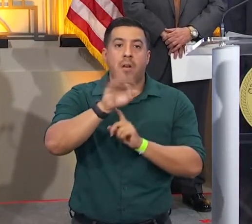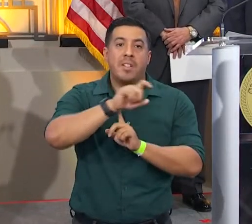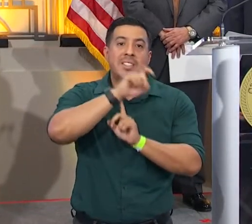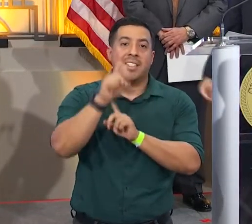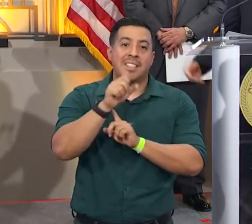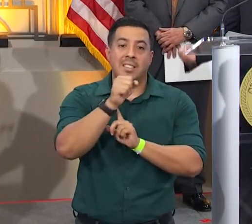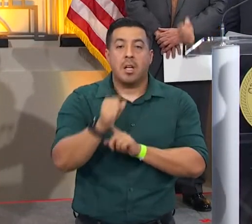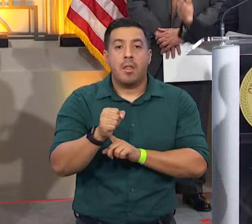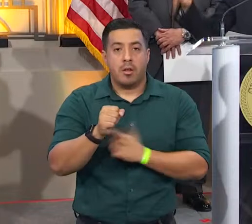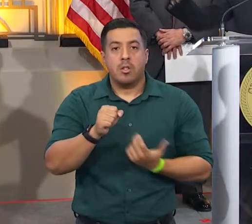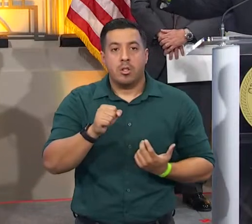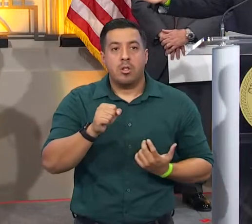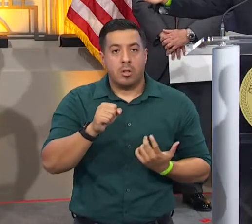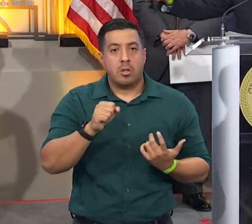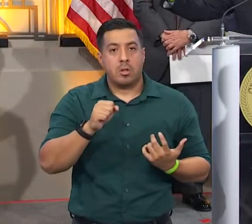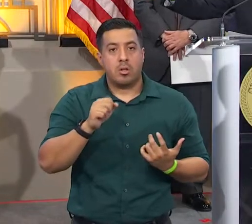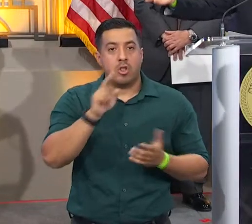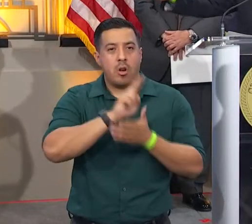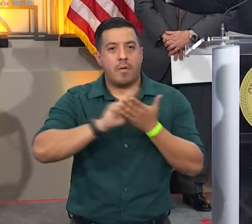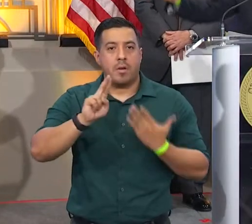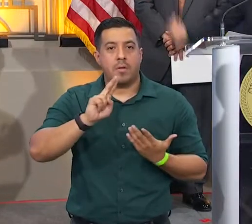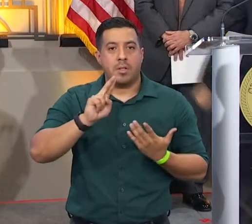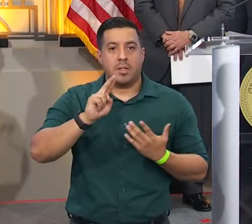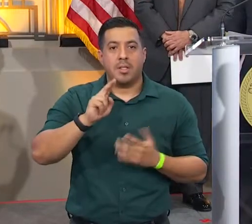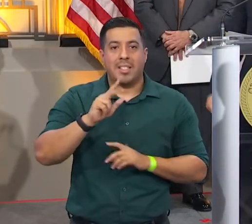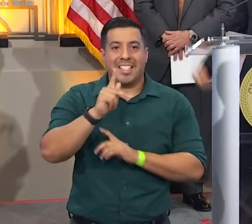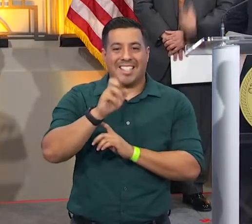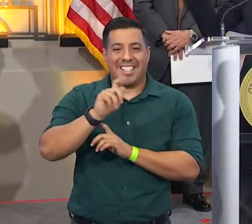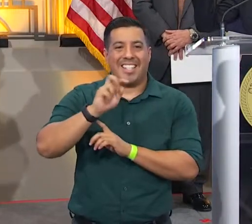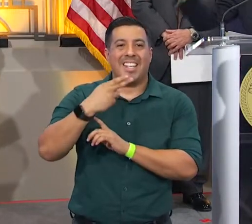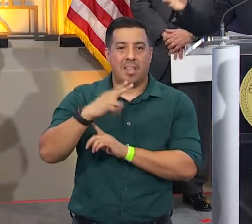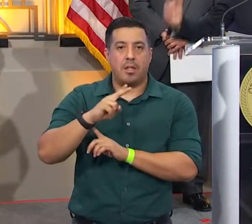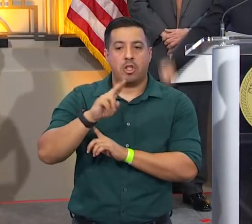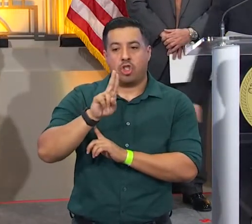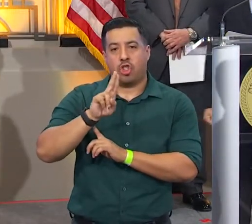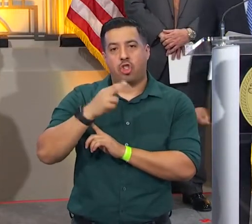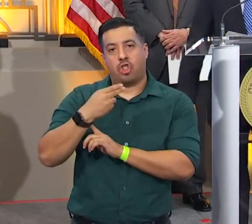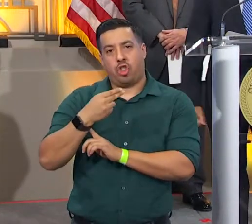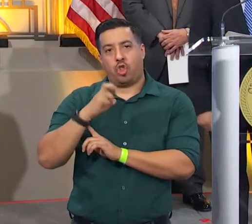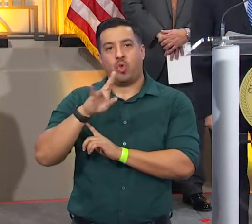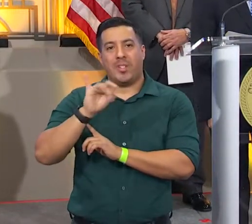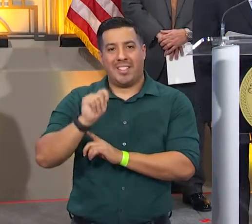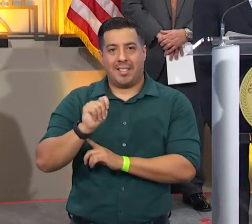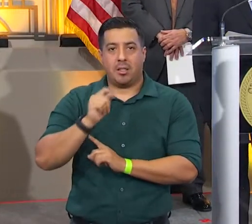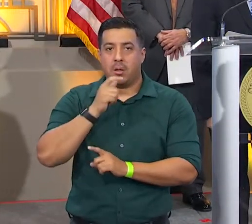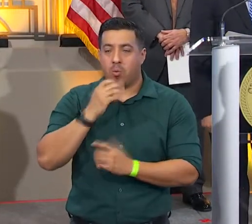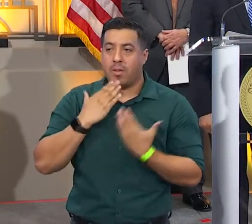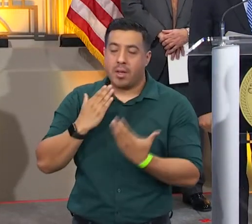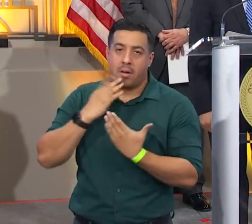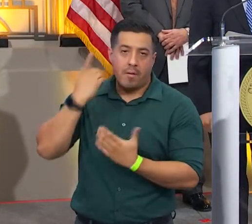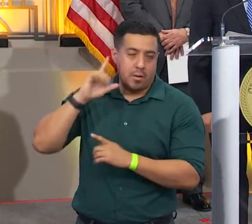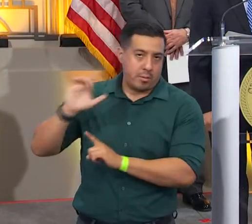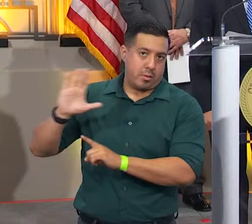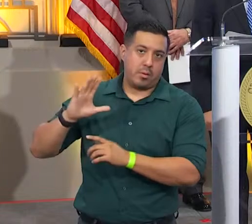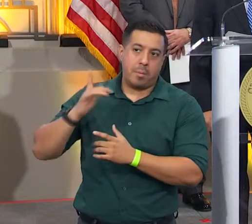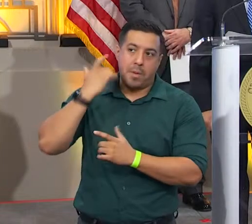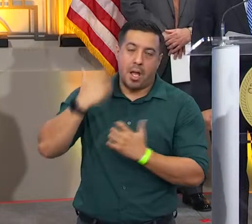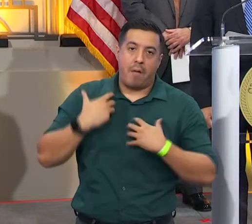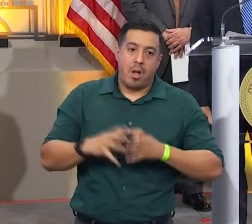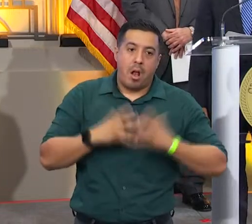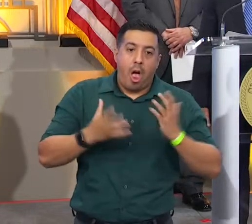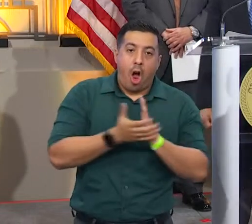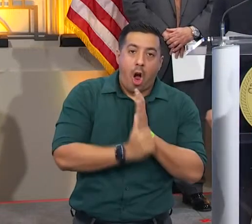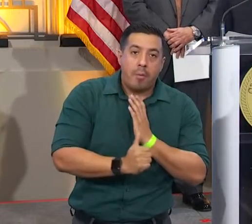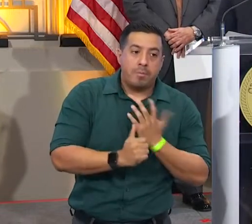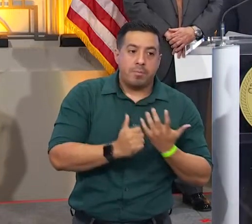Southern University, Dr. Kenneth Hewitt. Please, doctor. We are definitely partnering with Texas Southern because we have so many opportunities